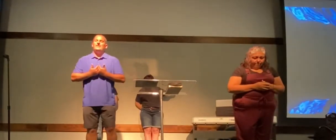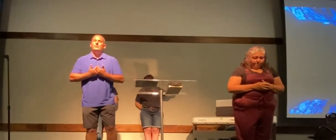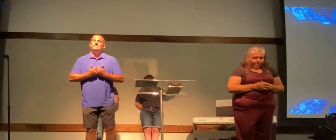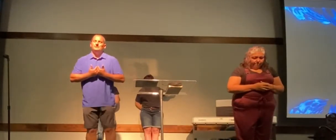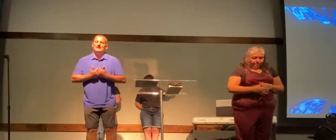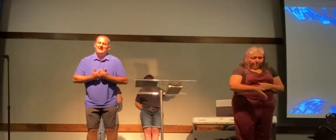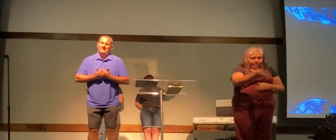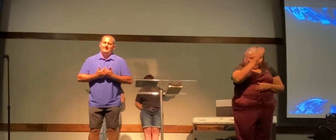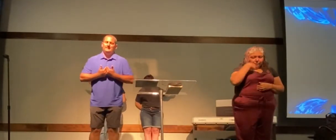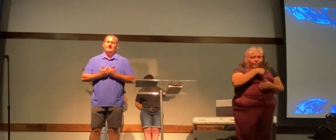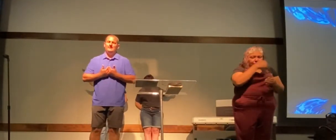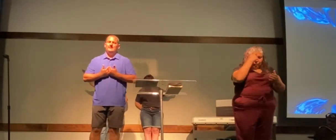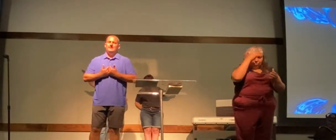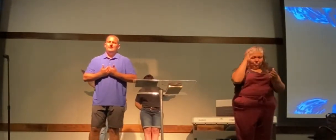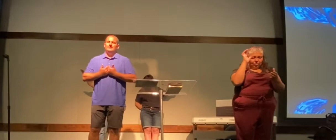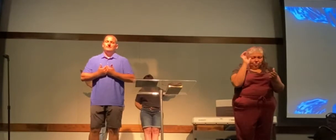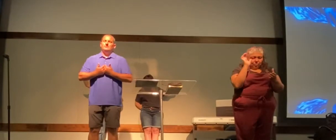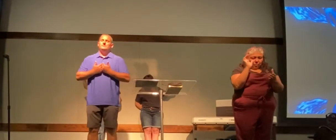Father,